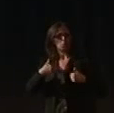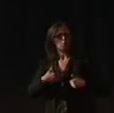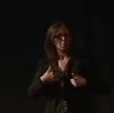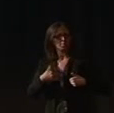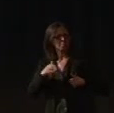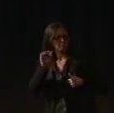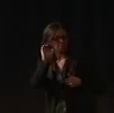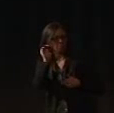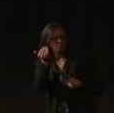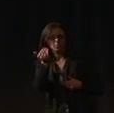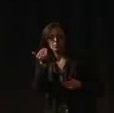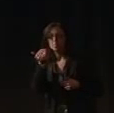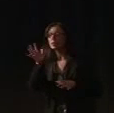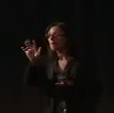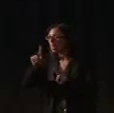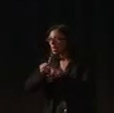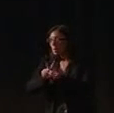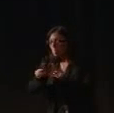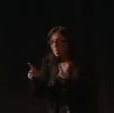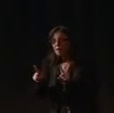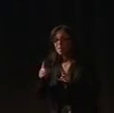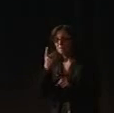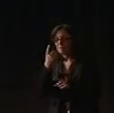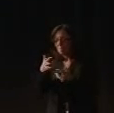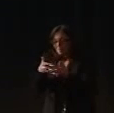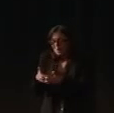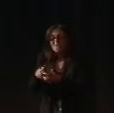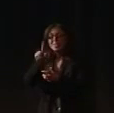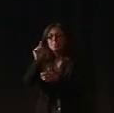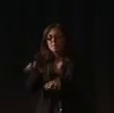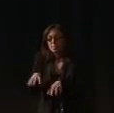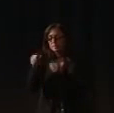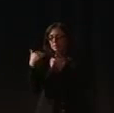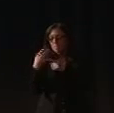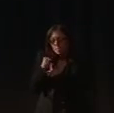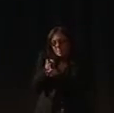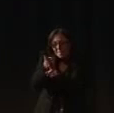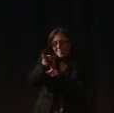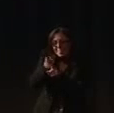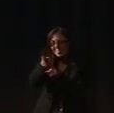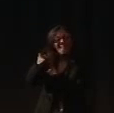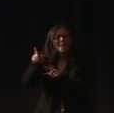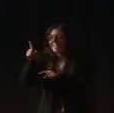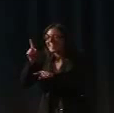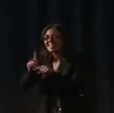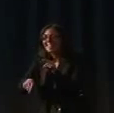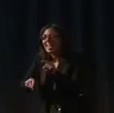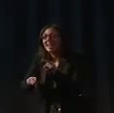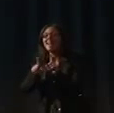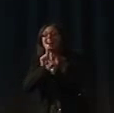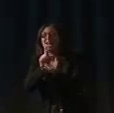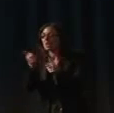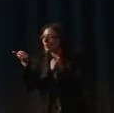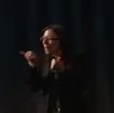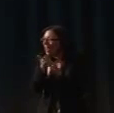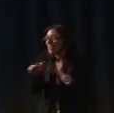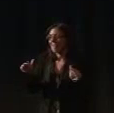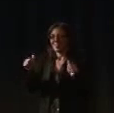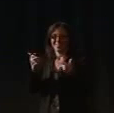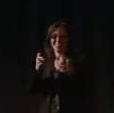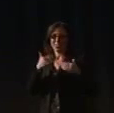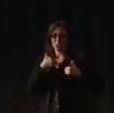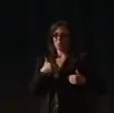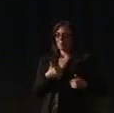that everybody of you could answer about an image like this one. You can ask